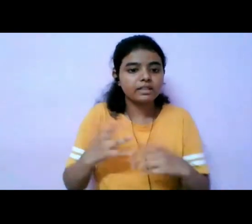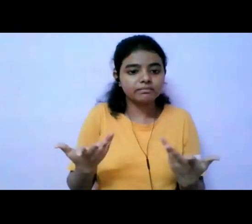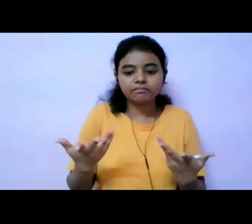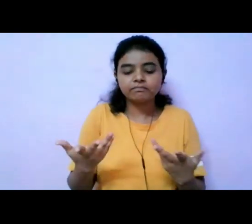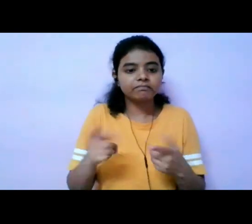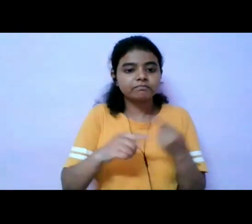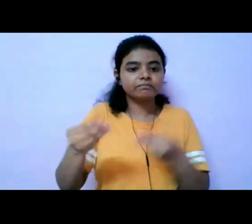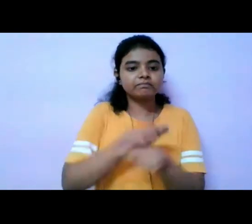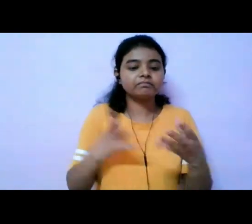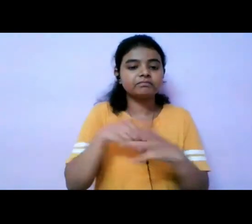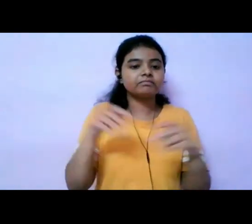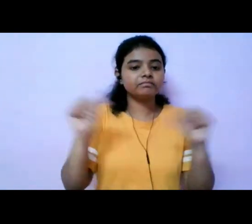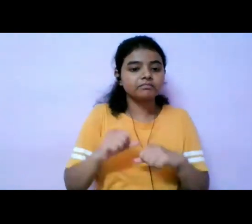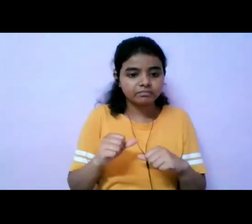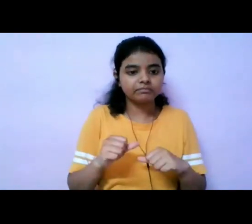economy.